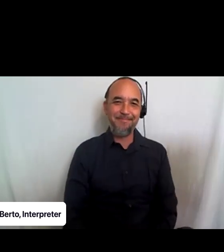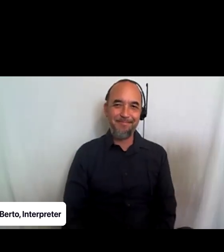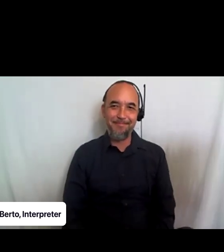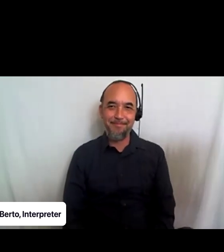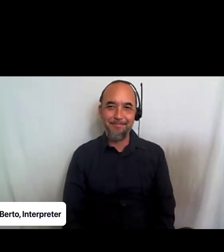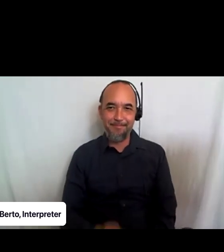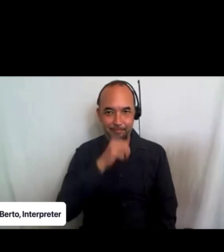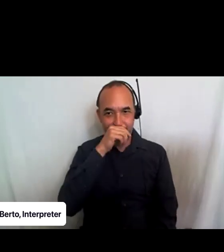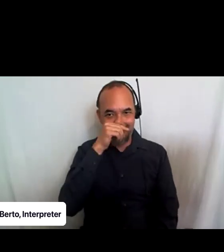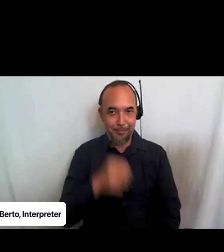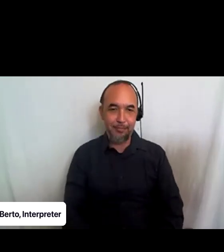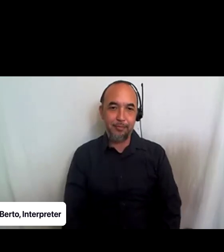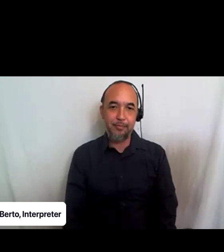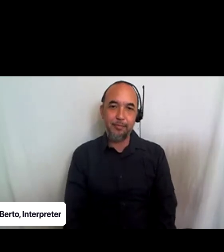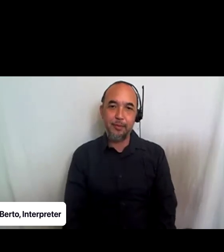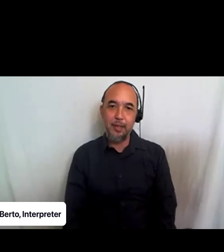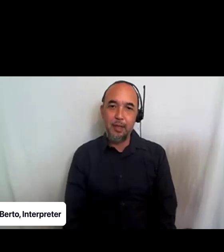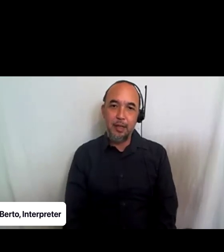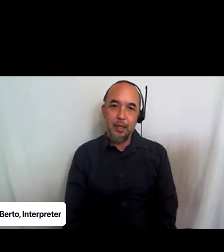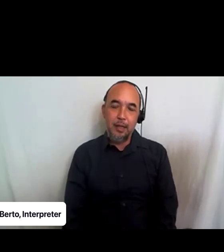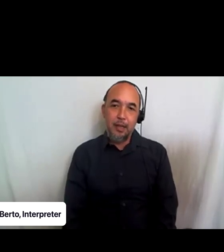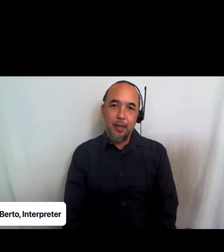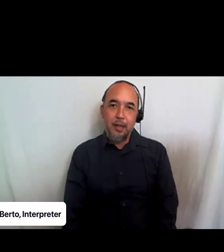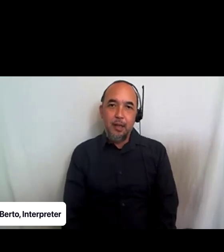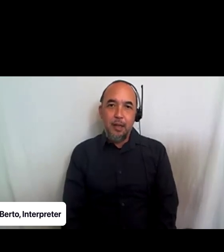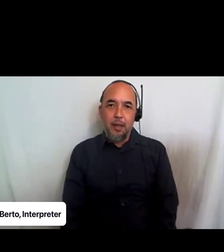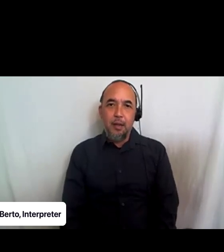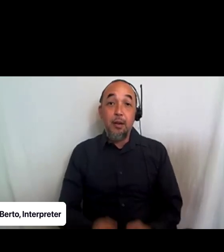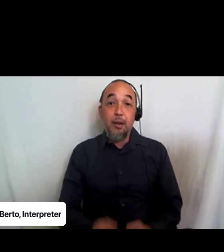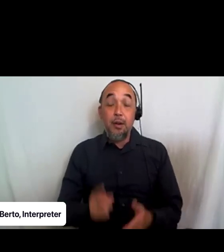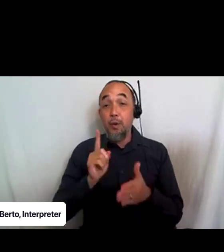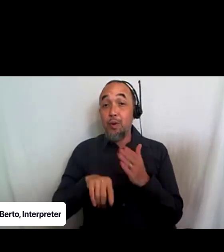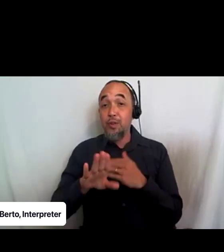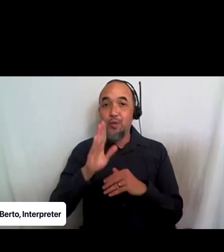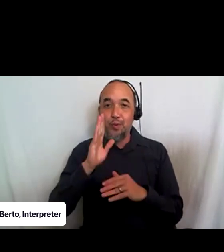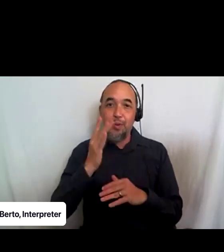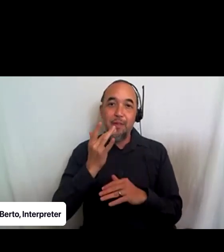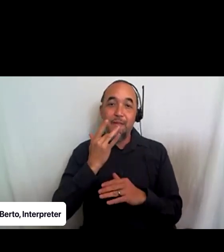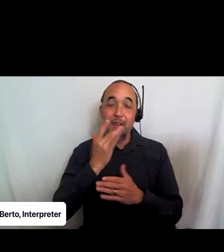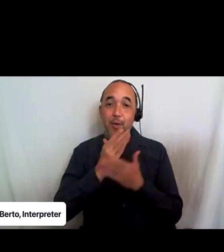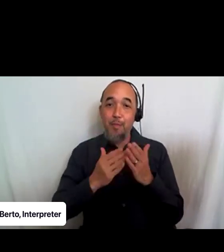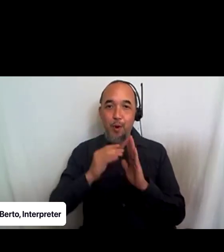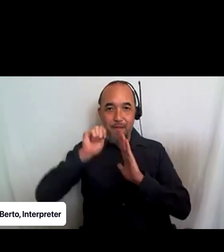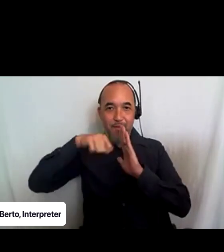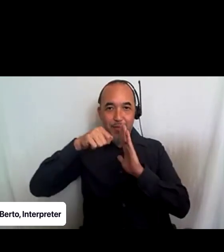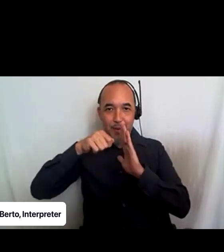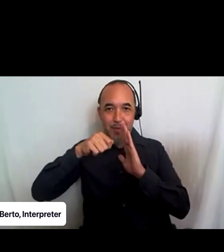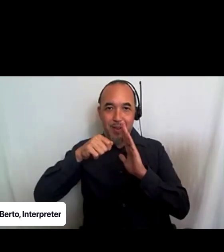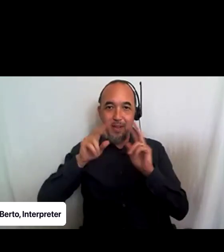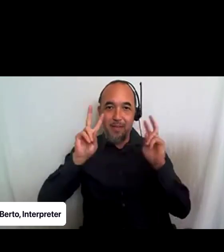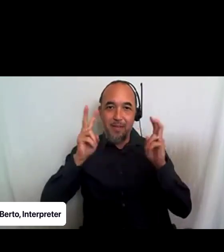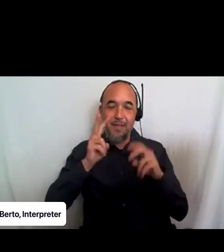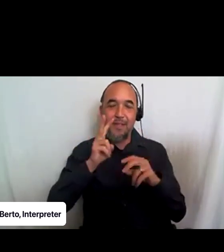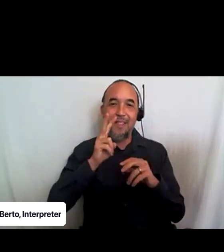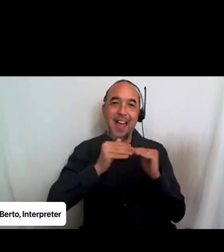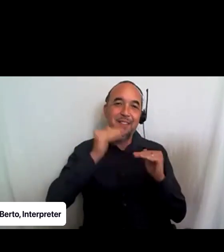Also, Brianna asked, what was your favorite part of filming Advanced Chemistry, which is now out on Amazon and other streamers like Apple? Oh yeah,